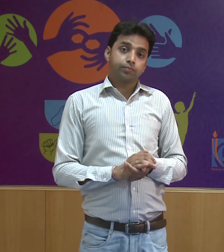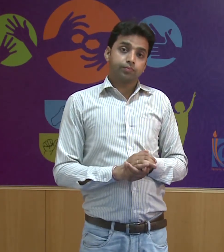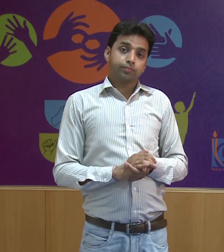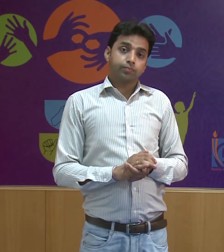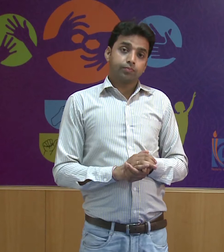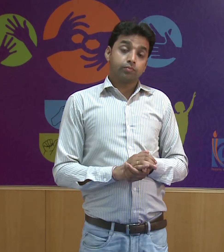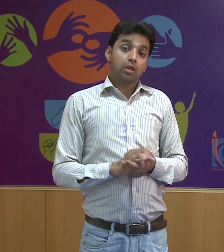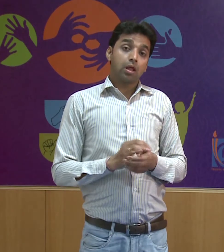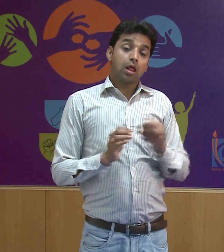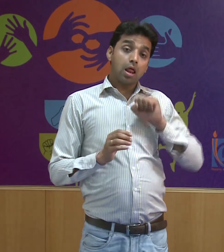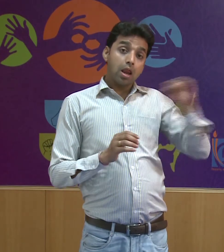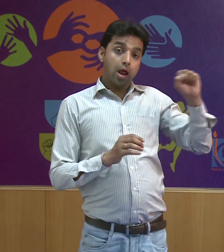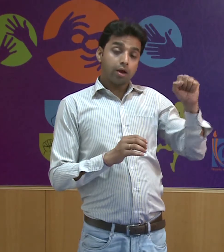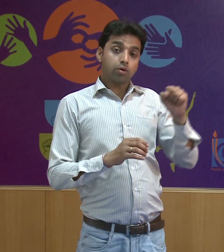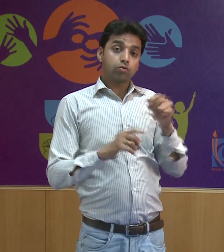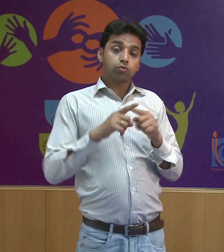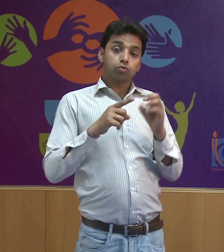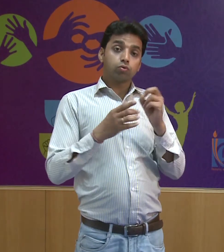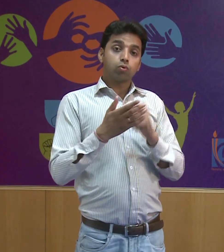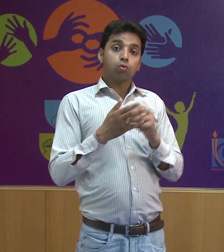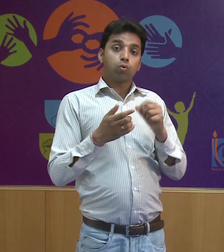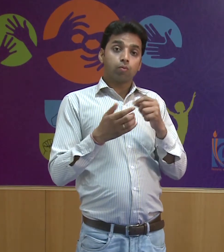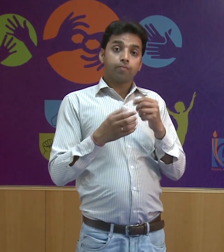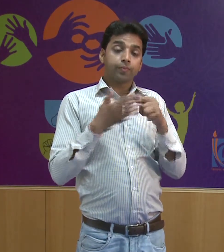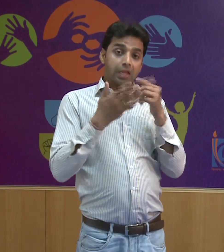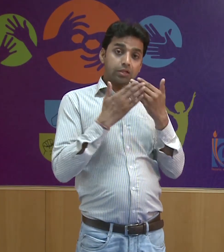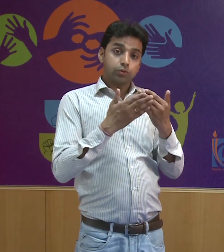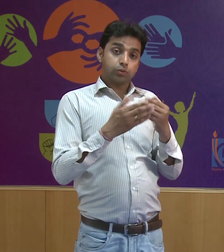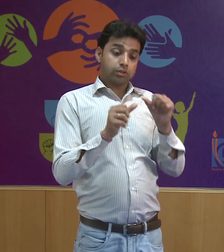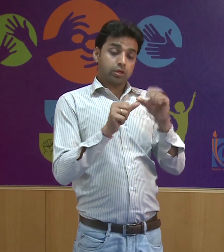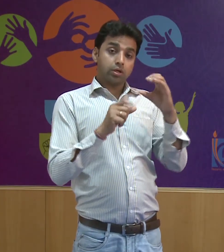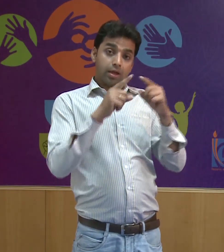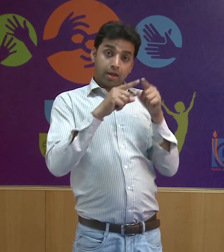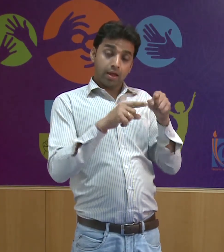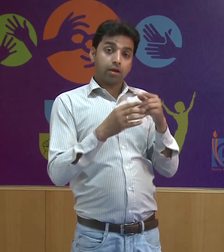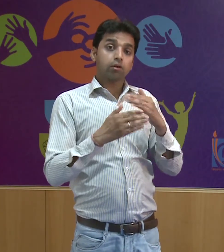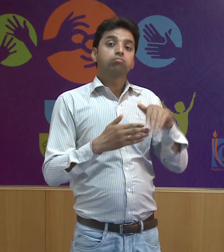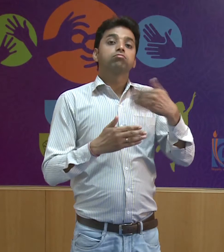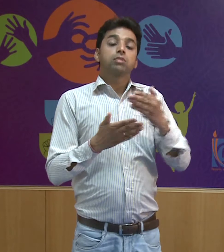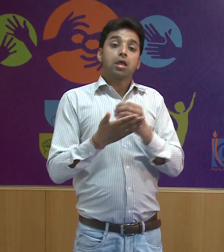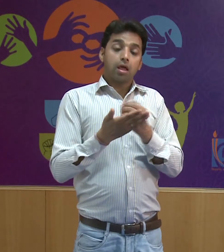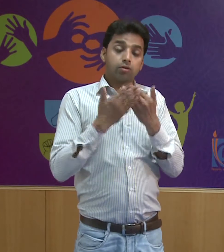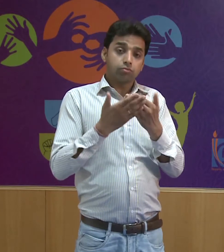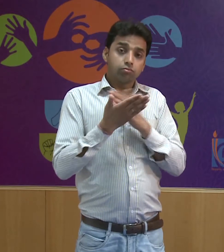The Right to Education Act has helped in completing the education of these school